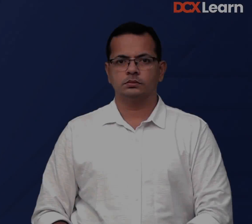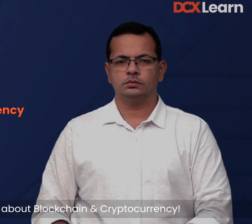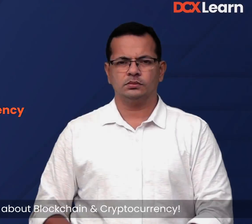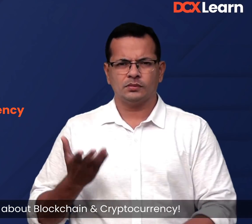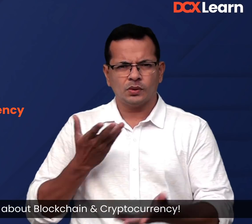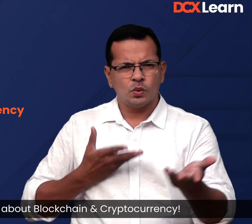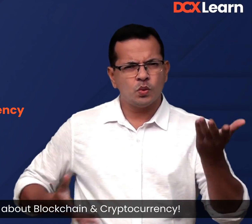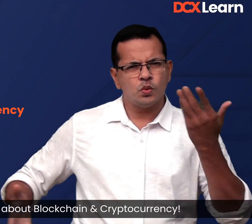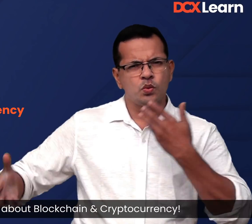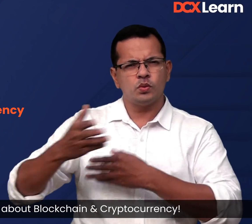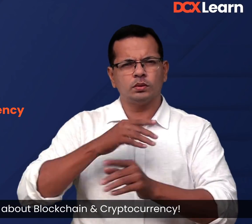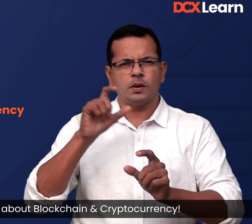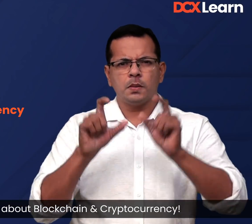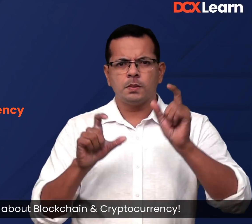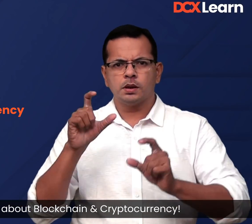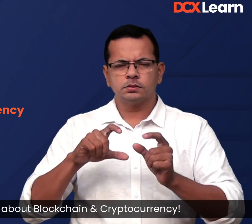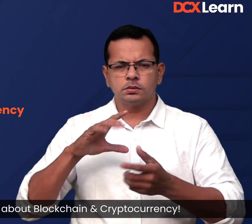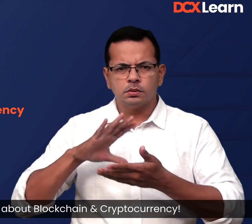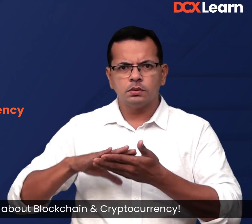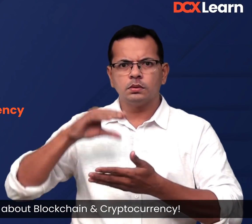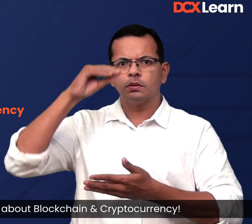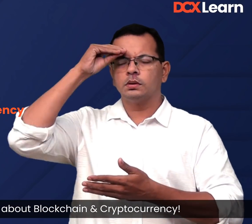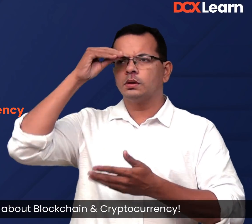everyone is learning about blockchain and cryptocurrency